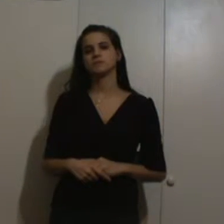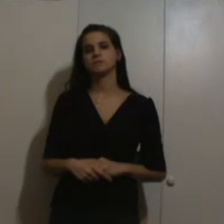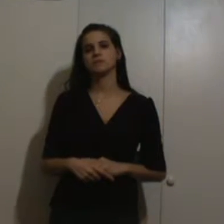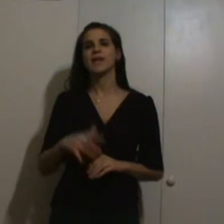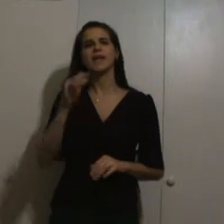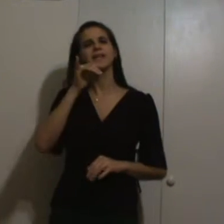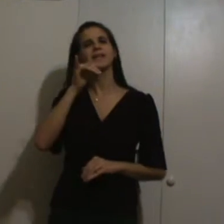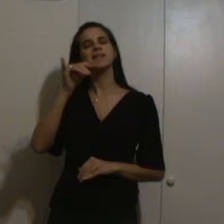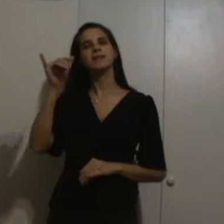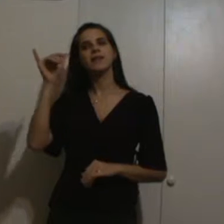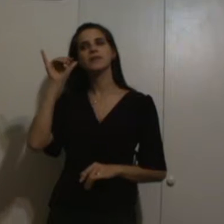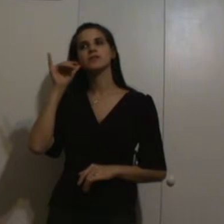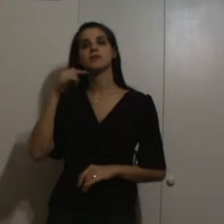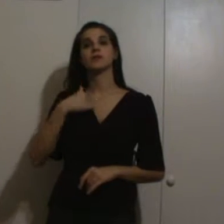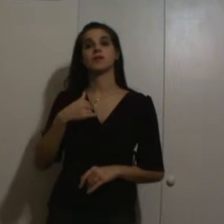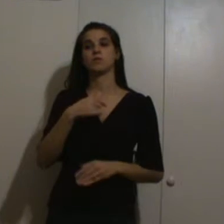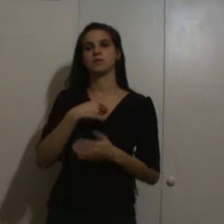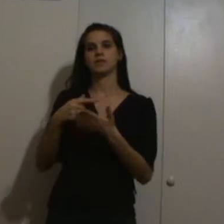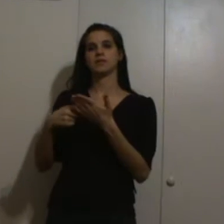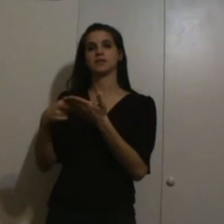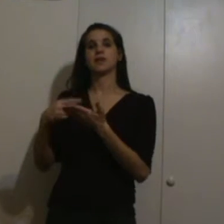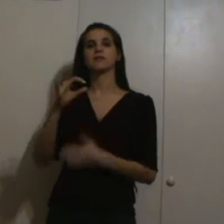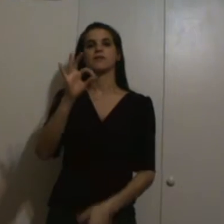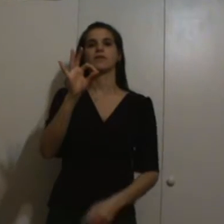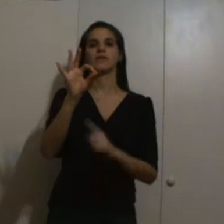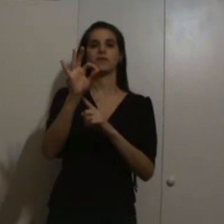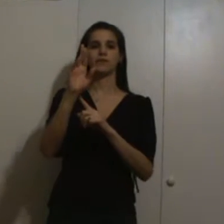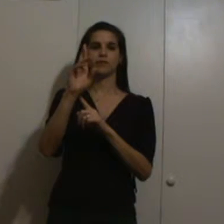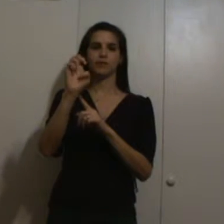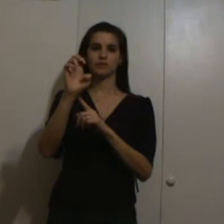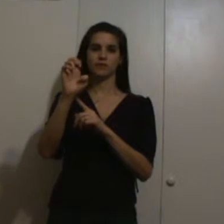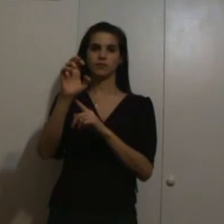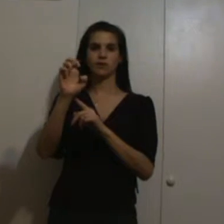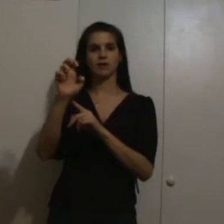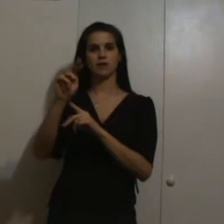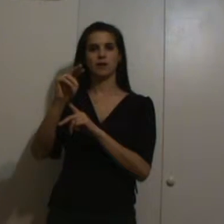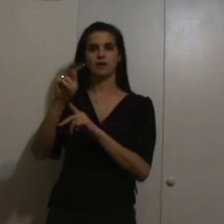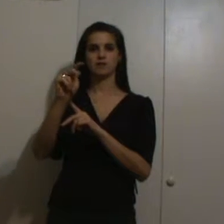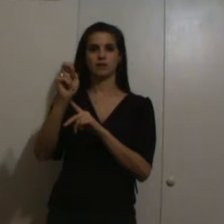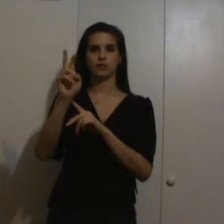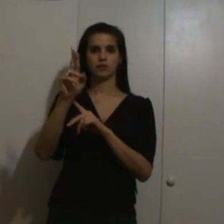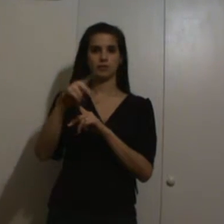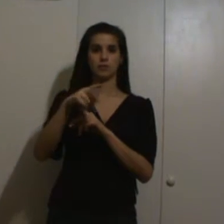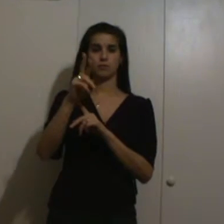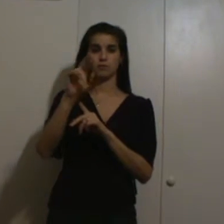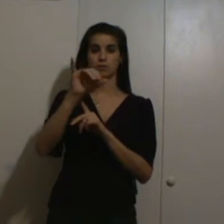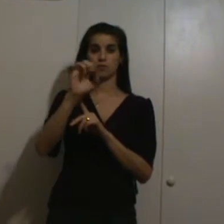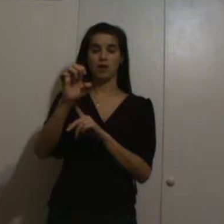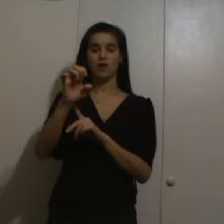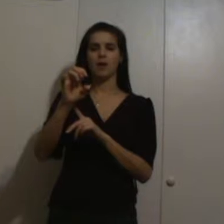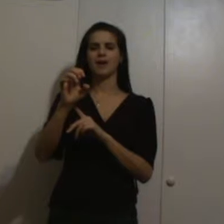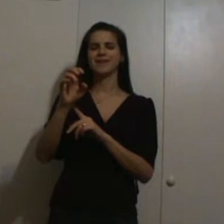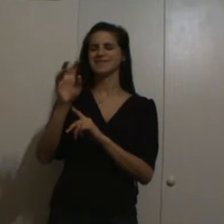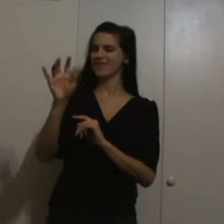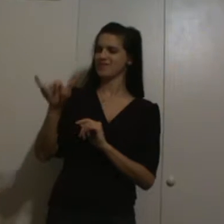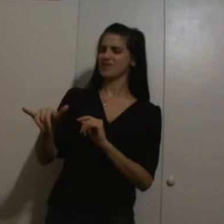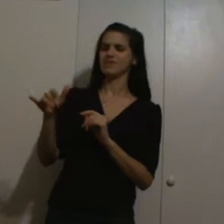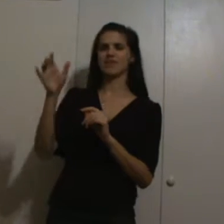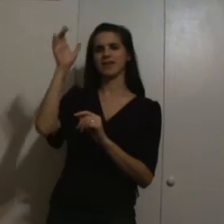Yesterday we spoke quite a bit about free enterprise and how free enterprise is a concept in American history that really